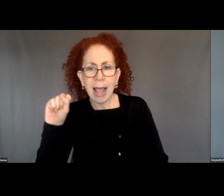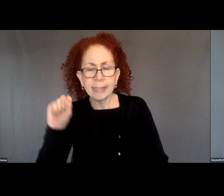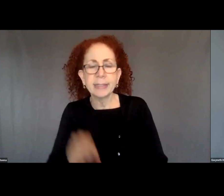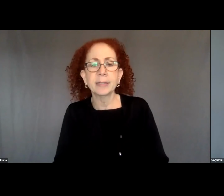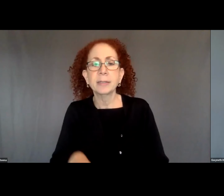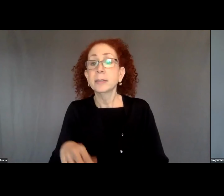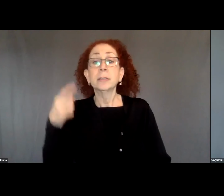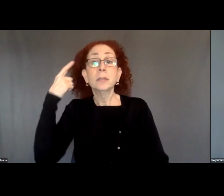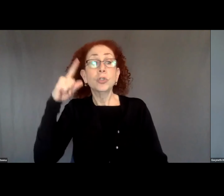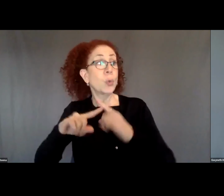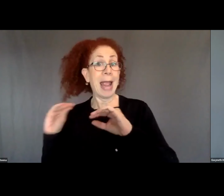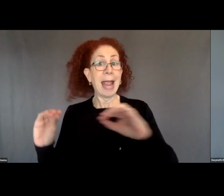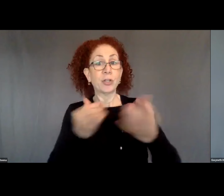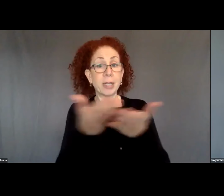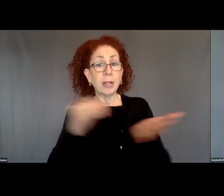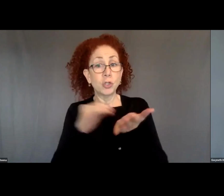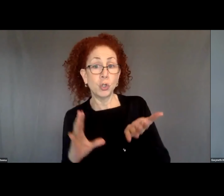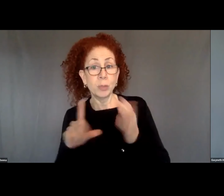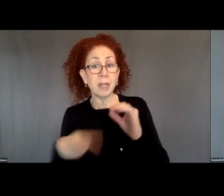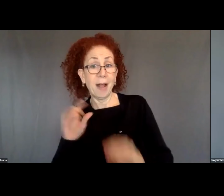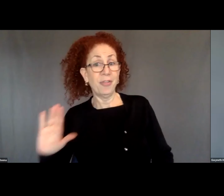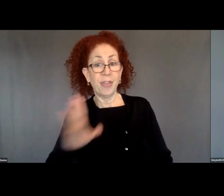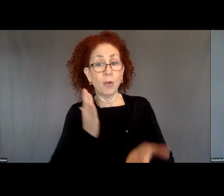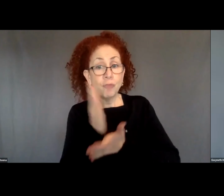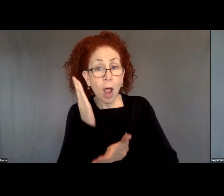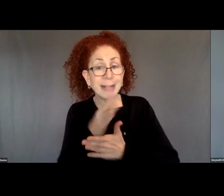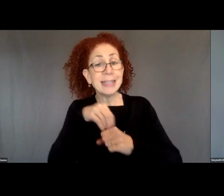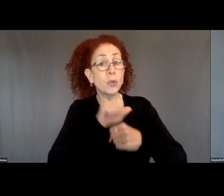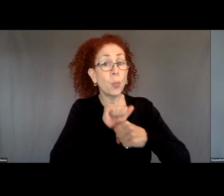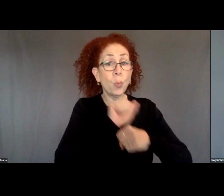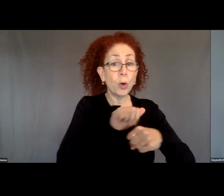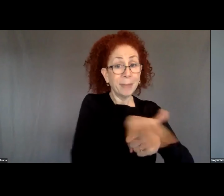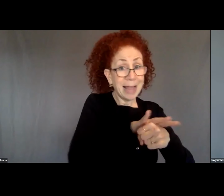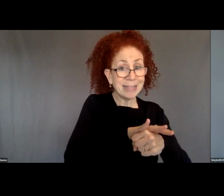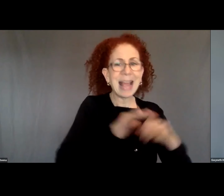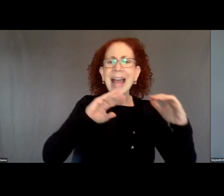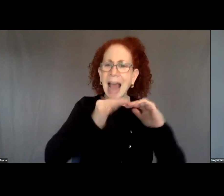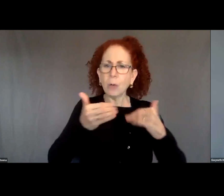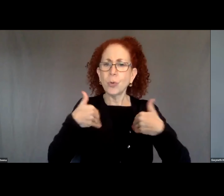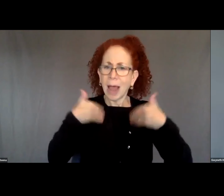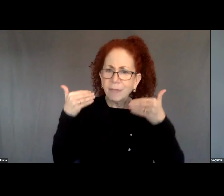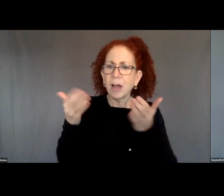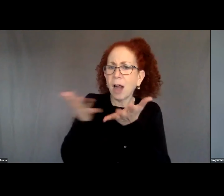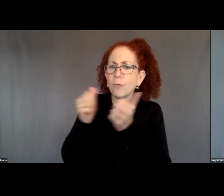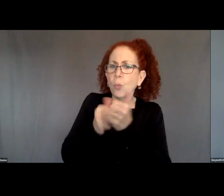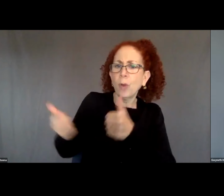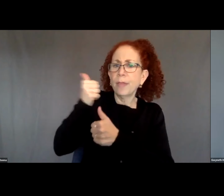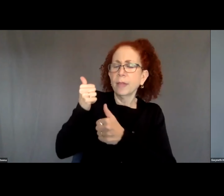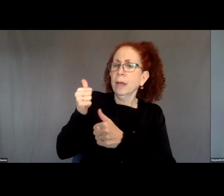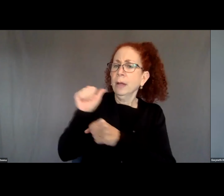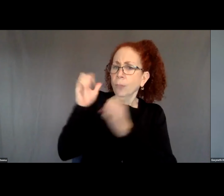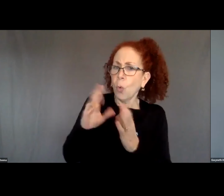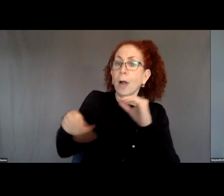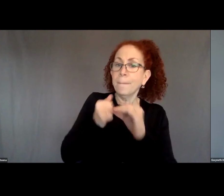order to educate students about their rights in the workplace and how to go about having a conversation with your employer about your